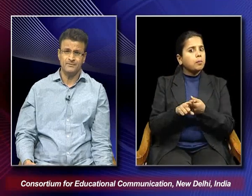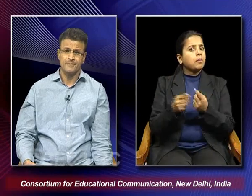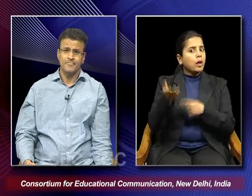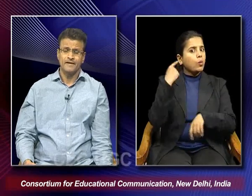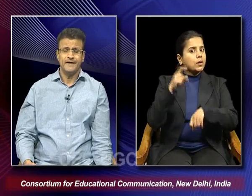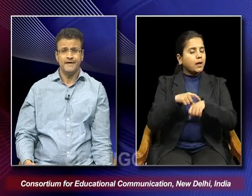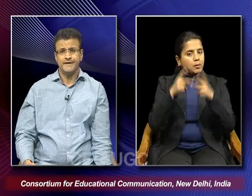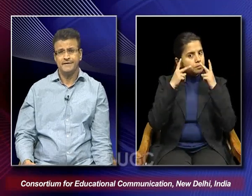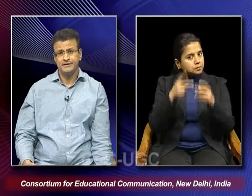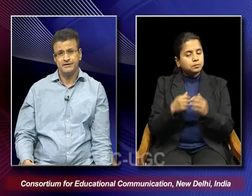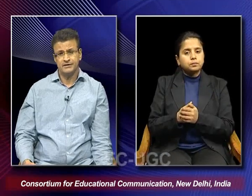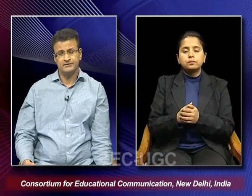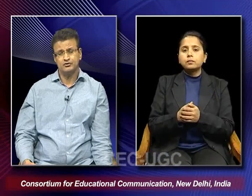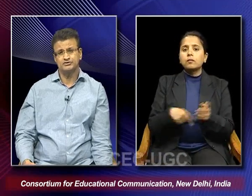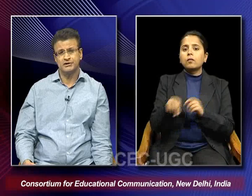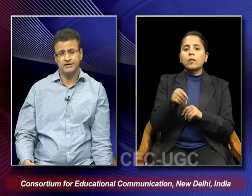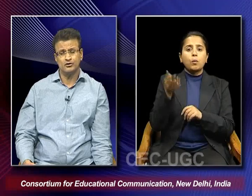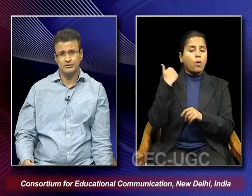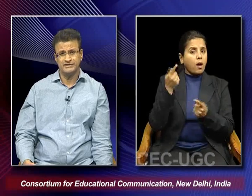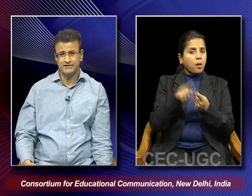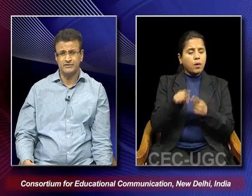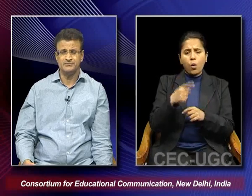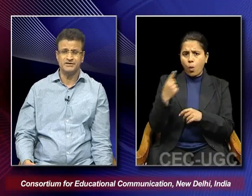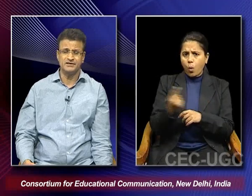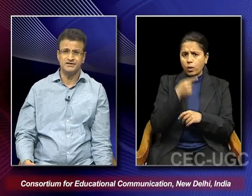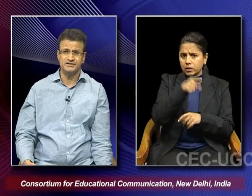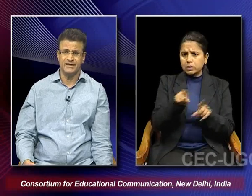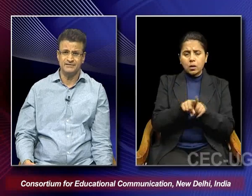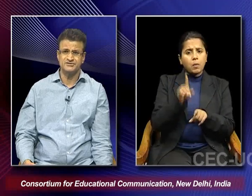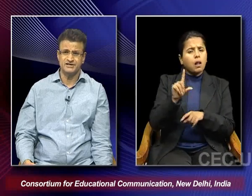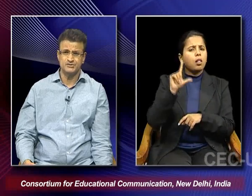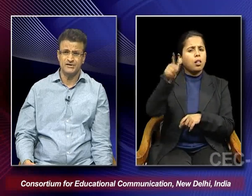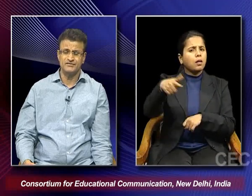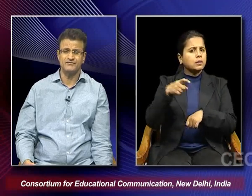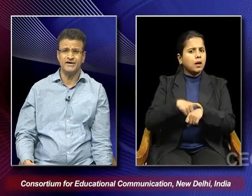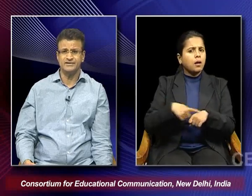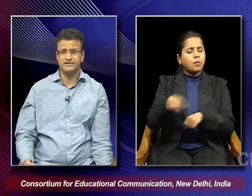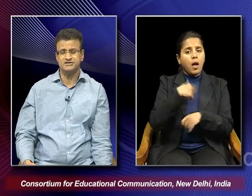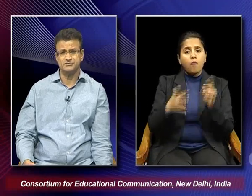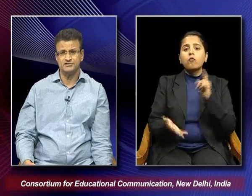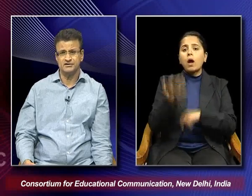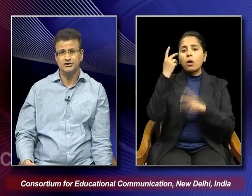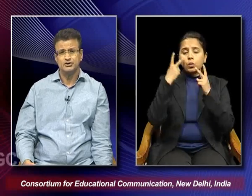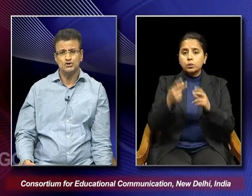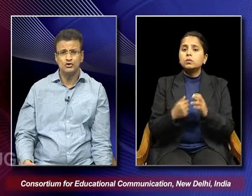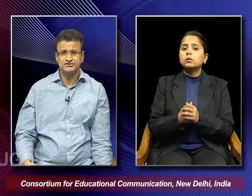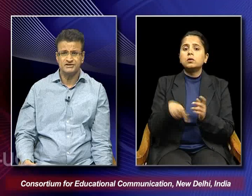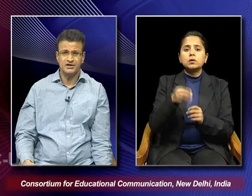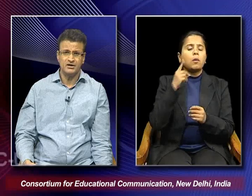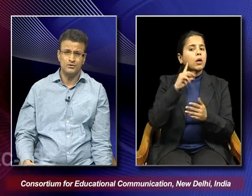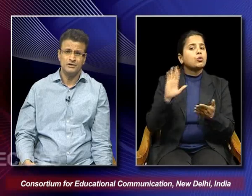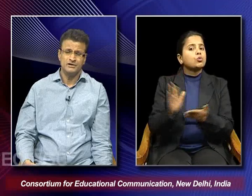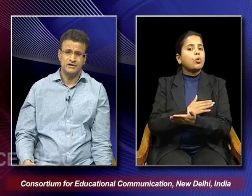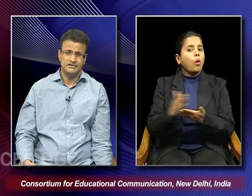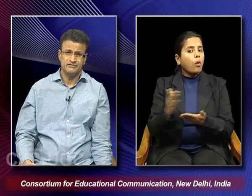time, and it was not only that one but in the later times as well, we find that some of the songs